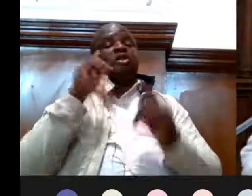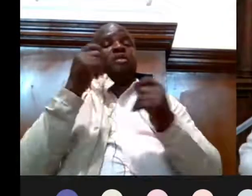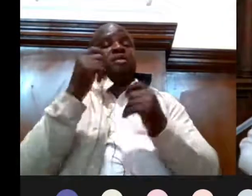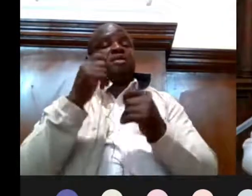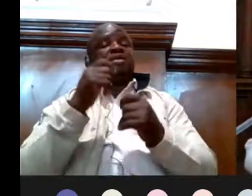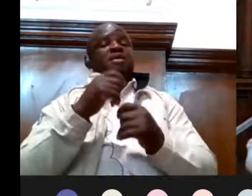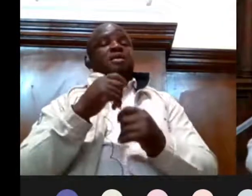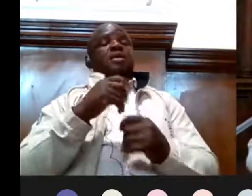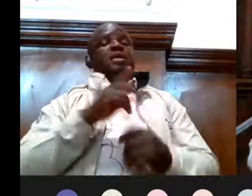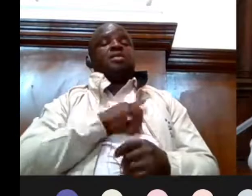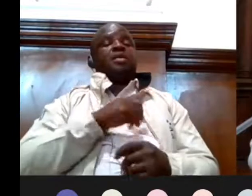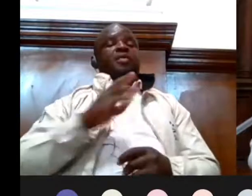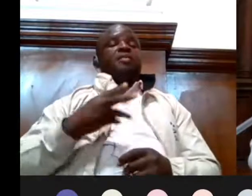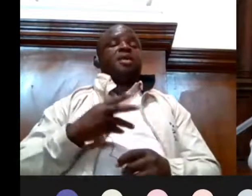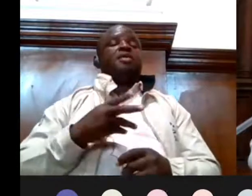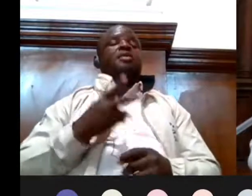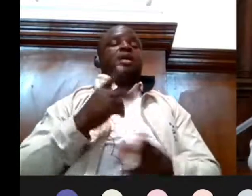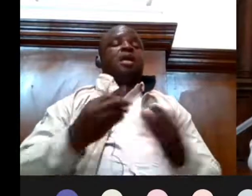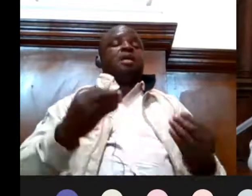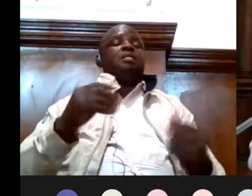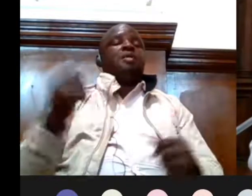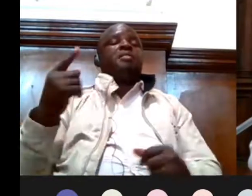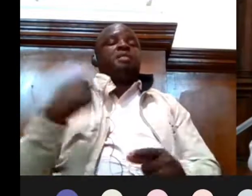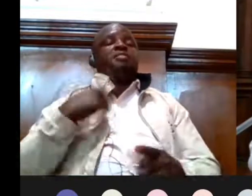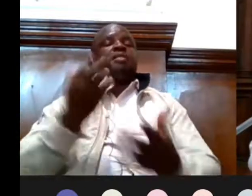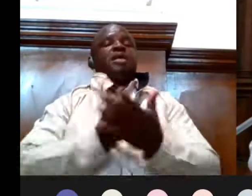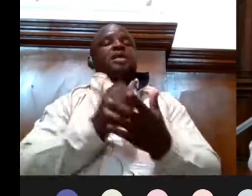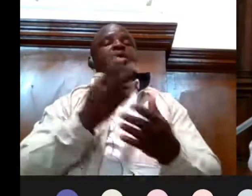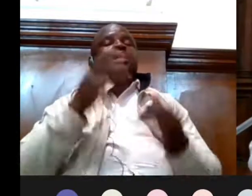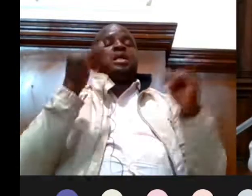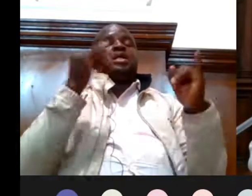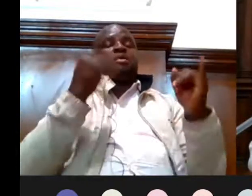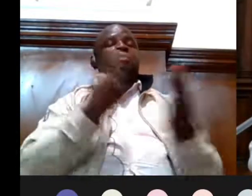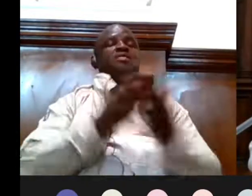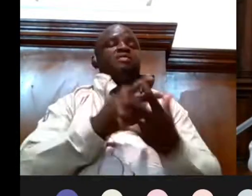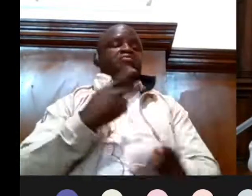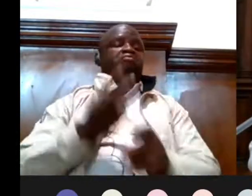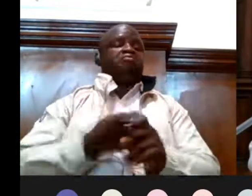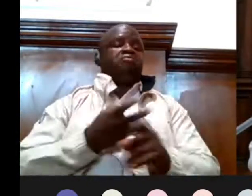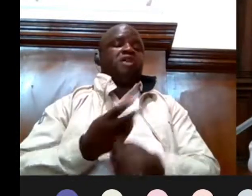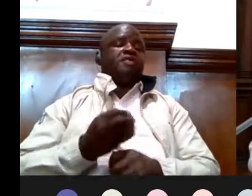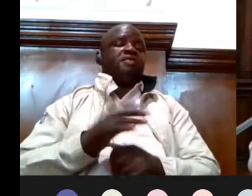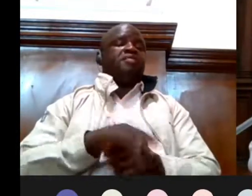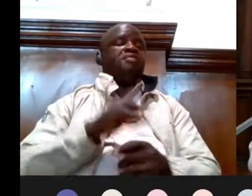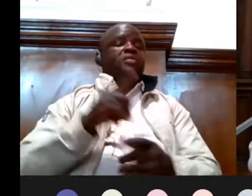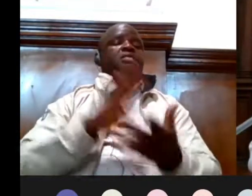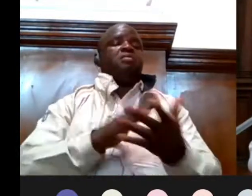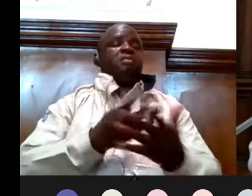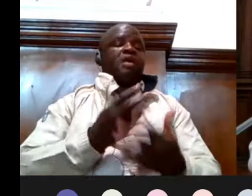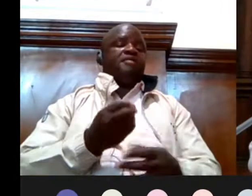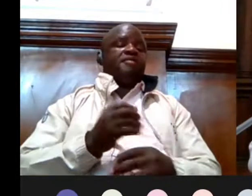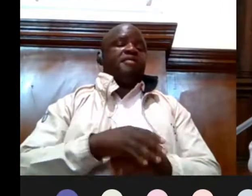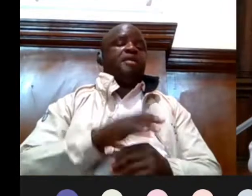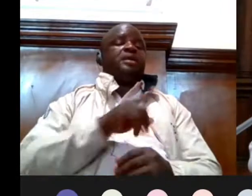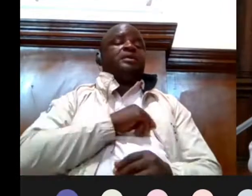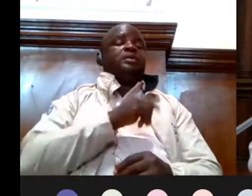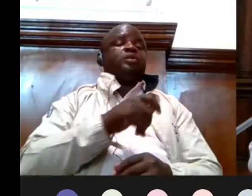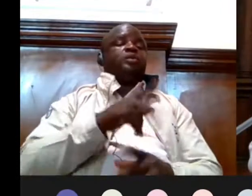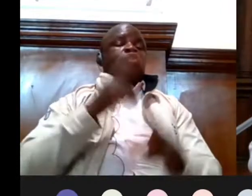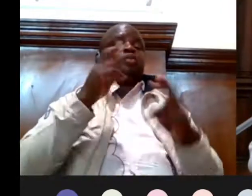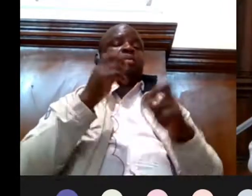esiselebrethayo, that is why abanye omama abanye abantwana bayithatha ilanga le holiday lokunxila benze ibrayi